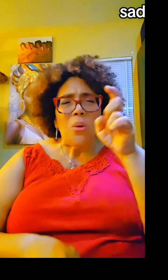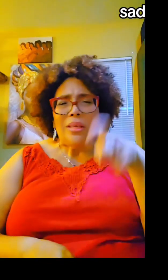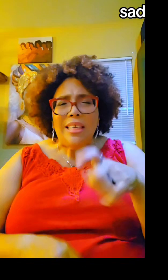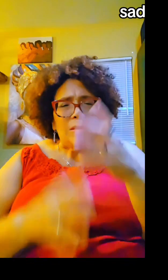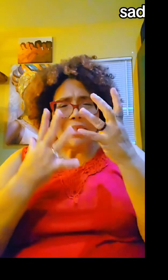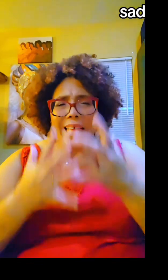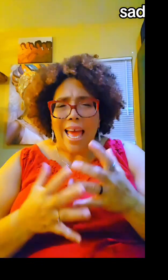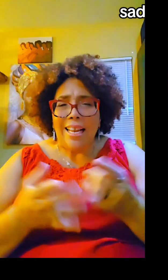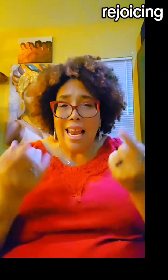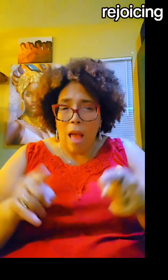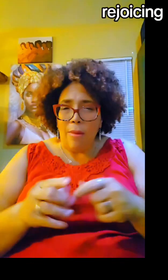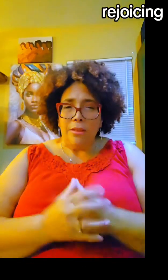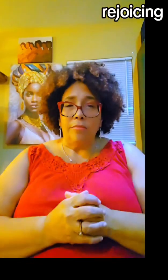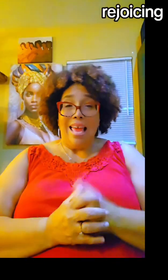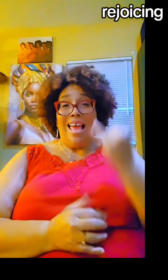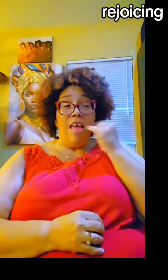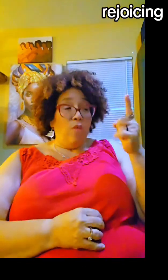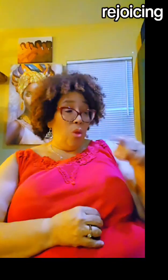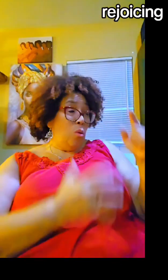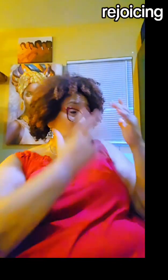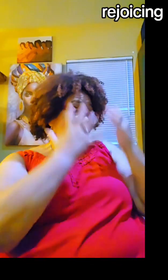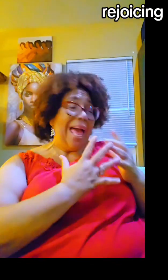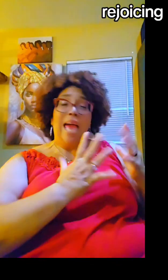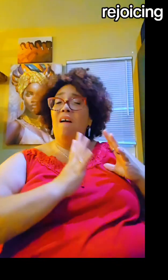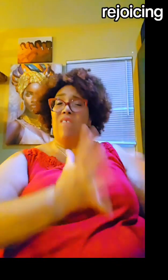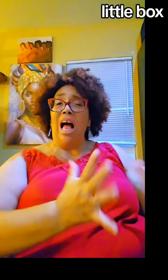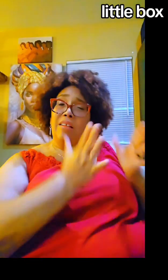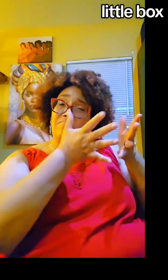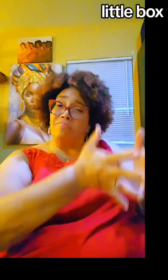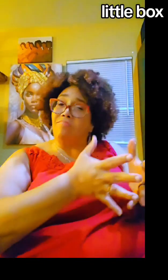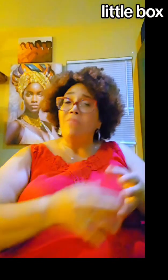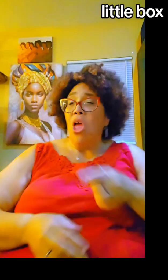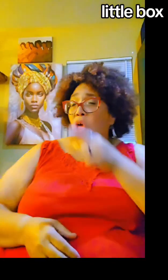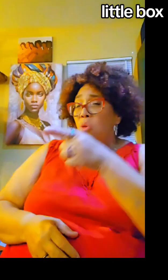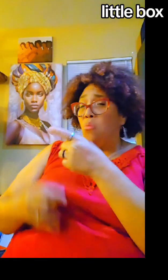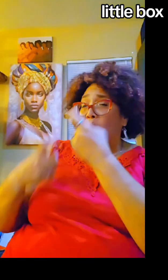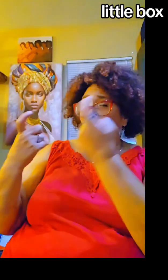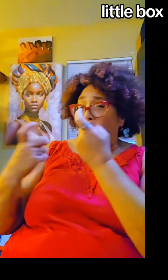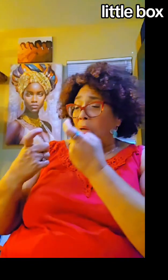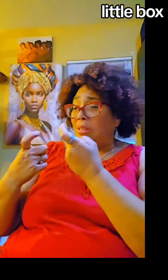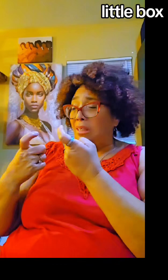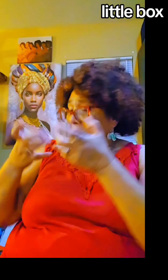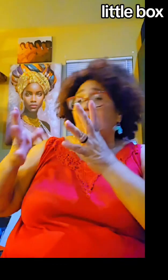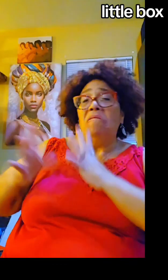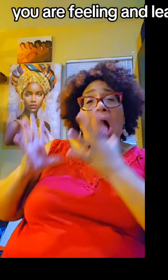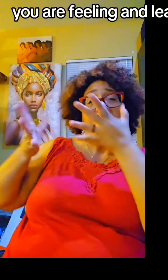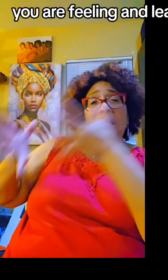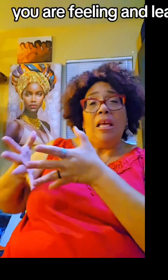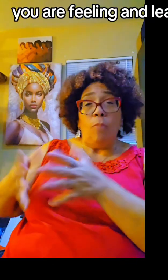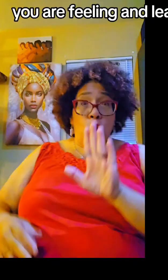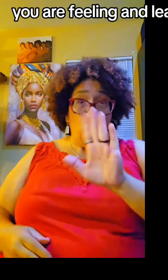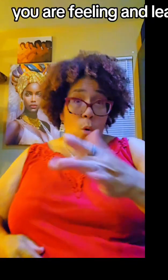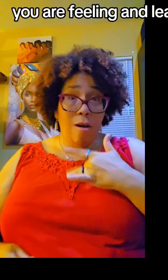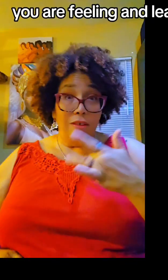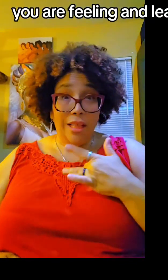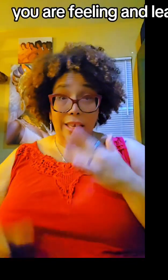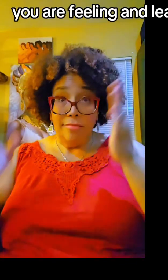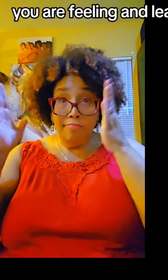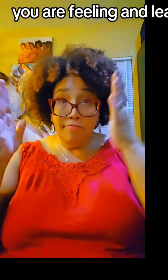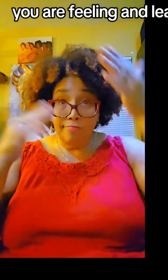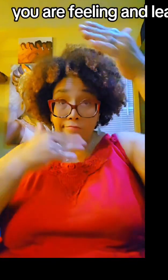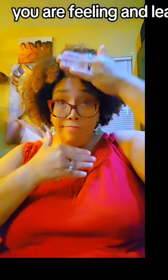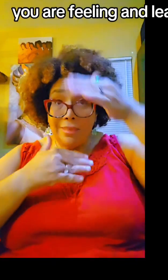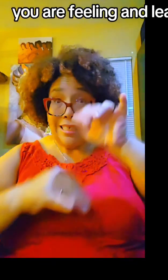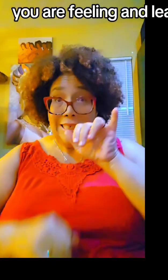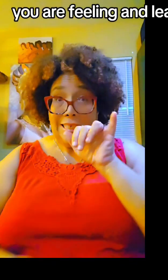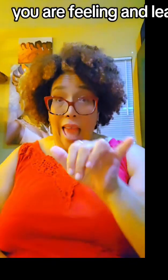is. Those who are sad, let them be sad. Those who are rejoicing, let them do that. Just stay in your little box or your little bubble of whatever you are